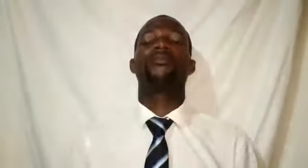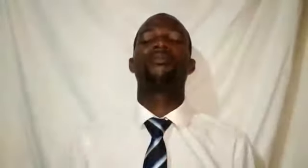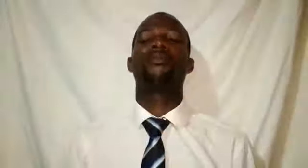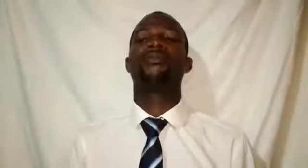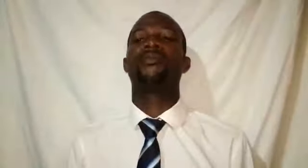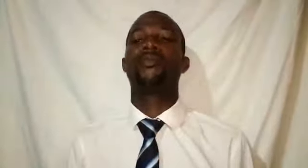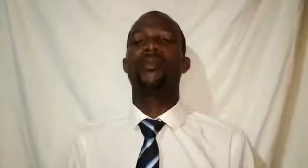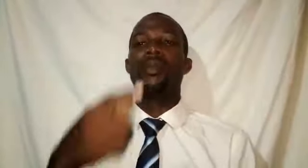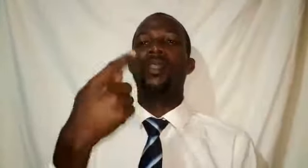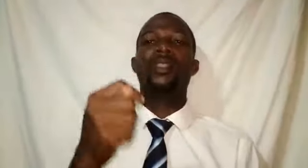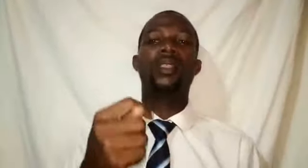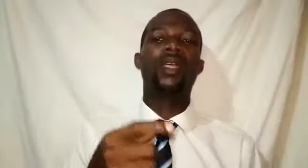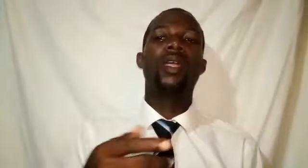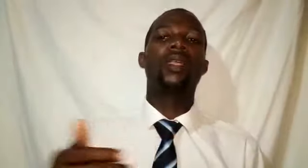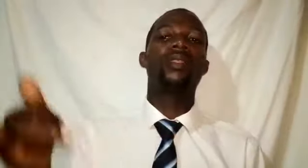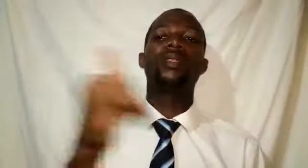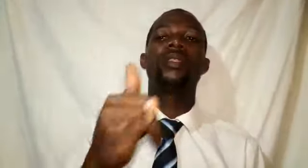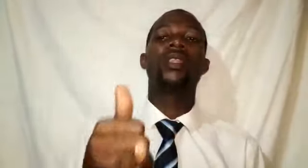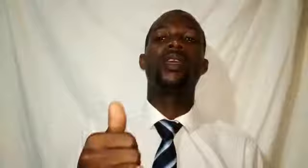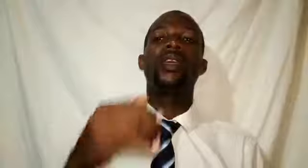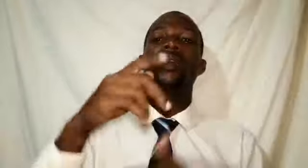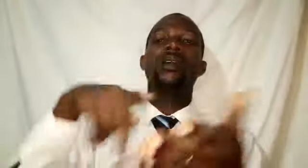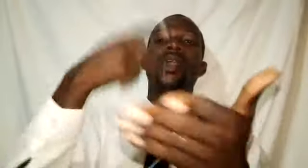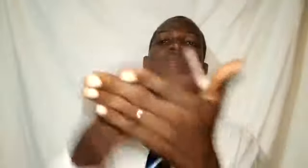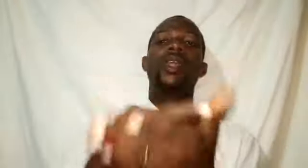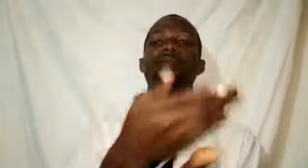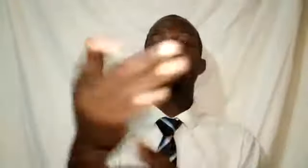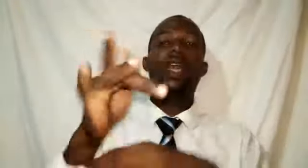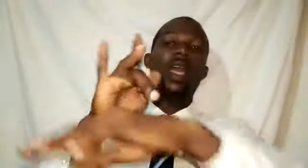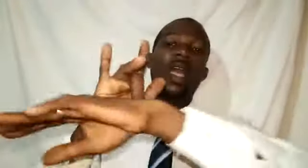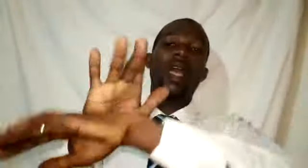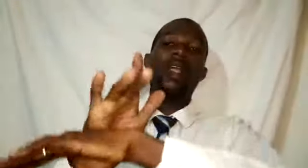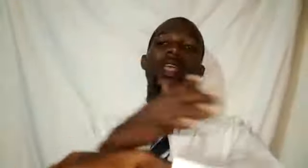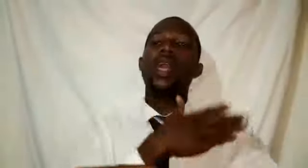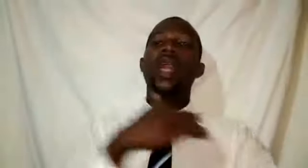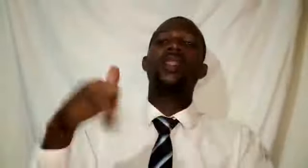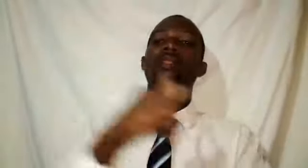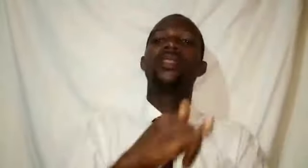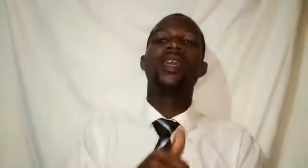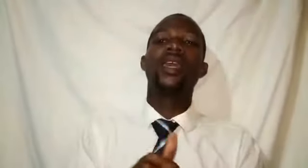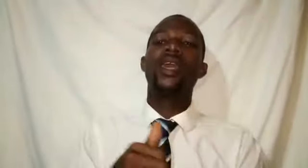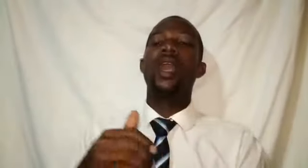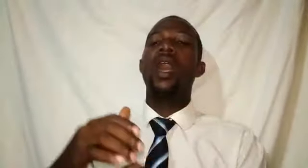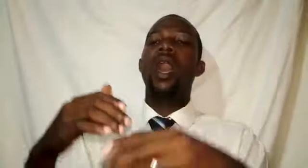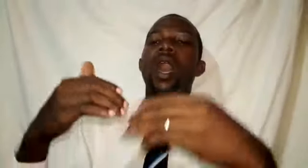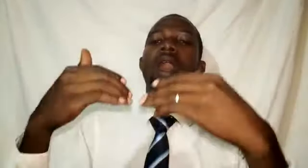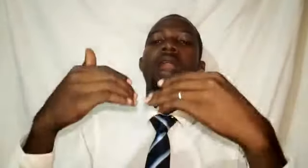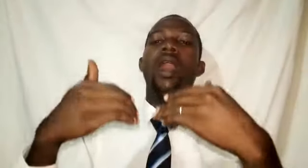They got there early, and they got the really good seats.